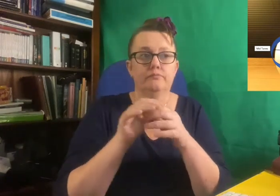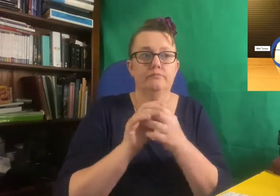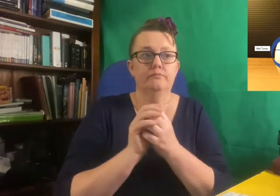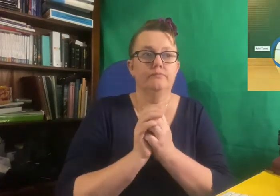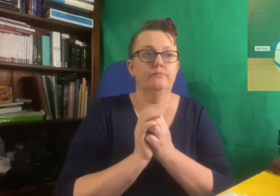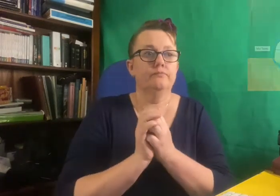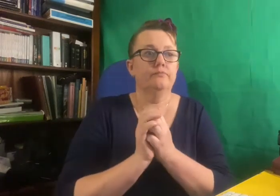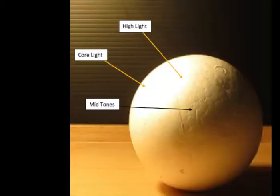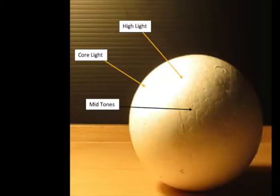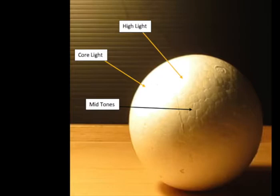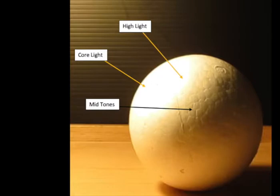shadowy.